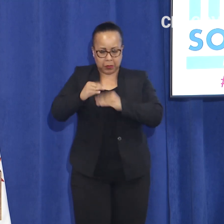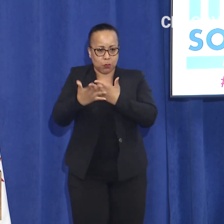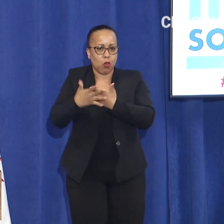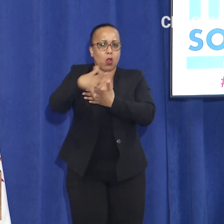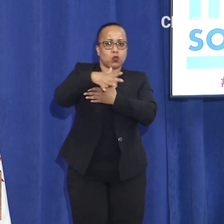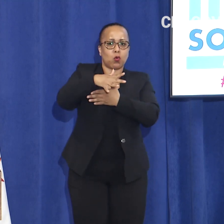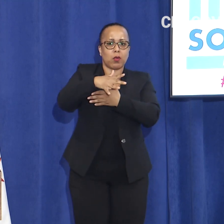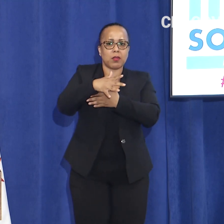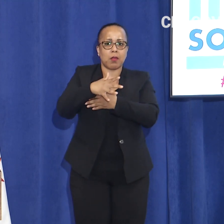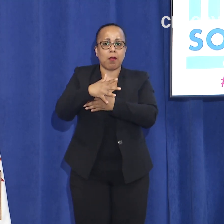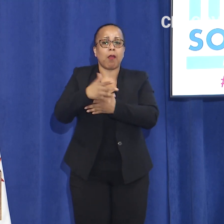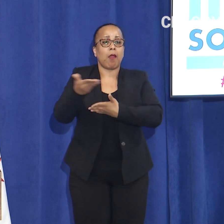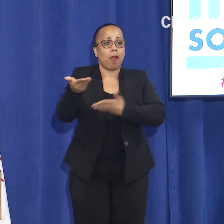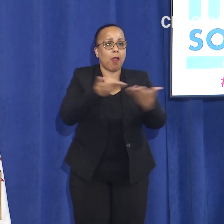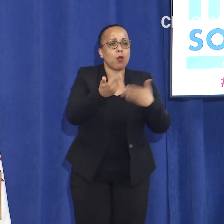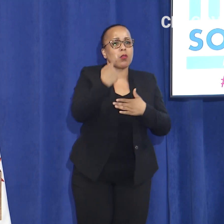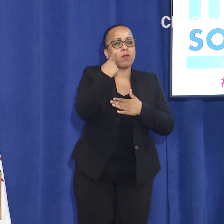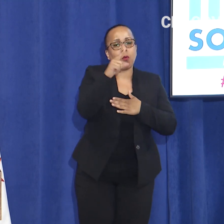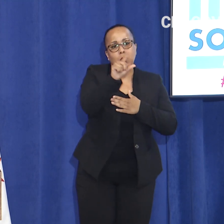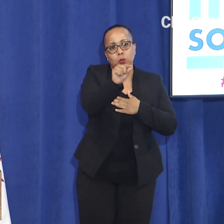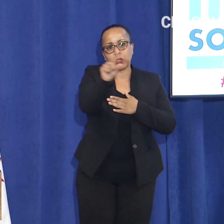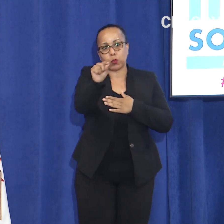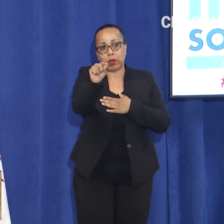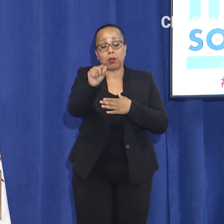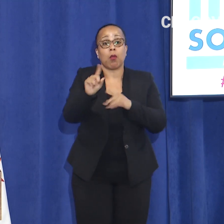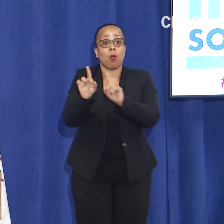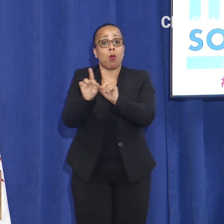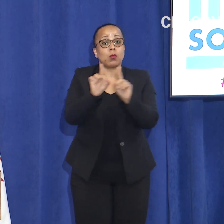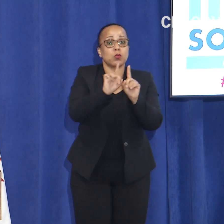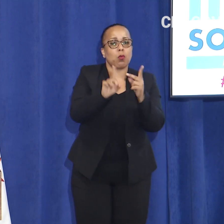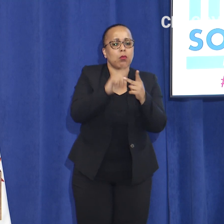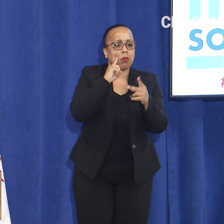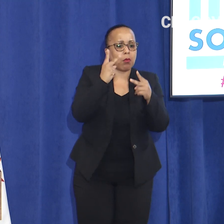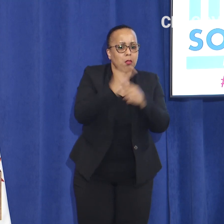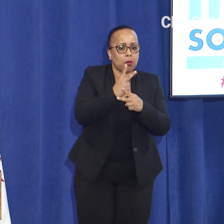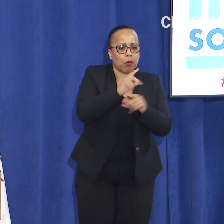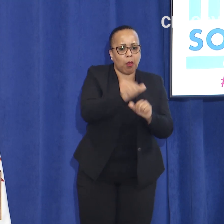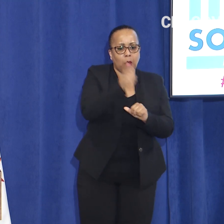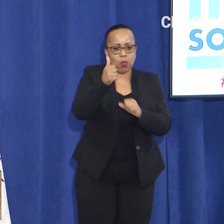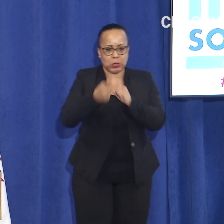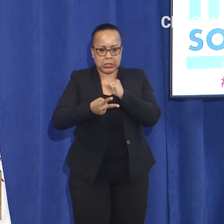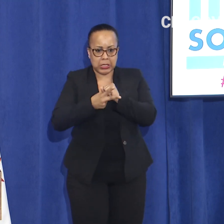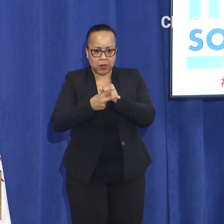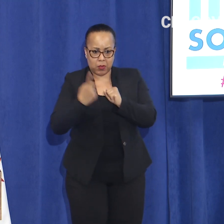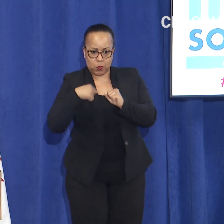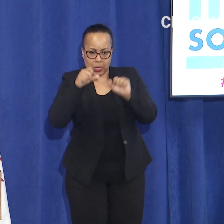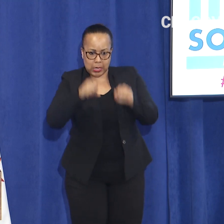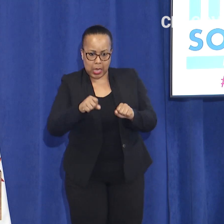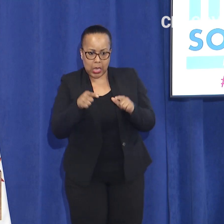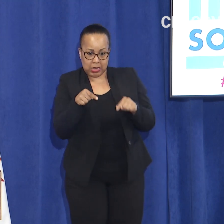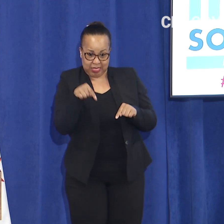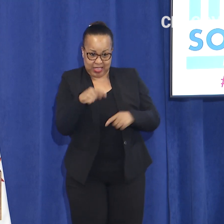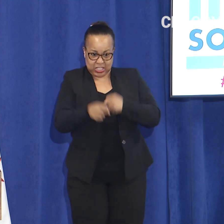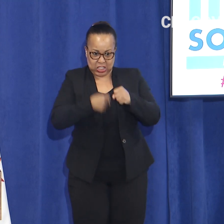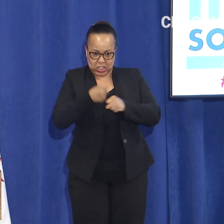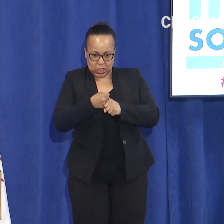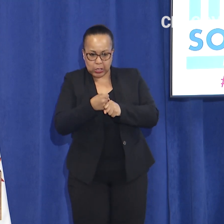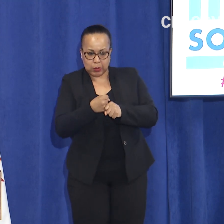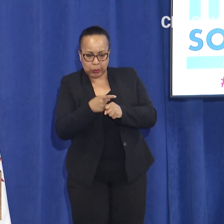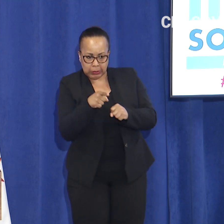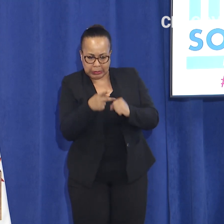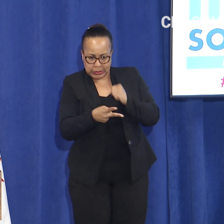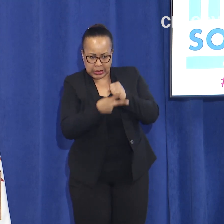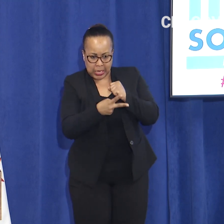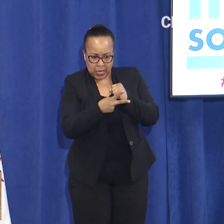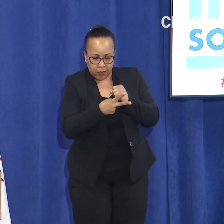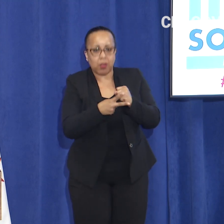reprioritizing hires for 2020 and looking at other savings that we can net this year